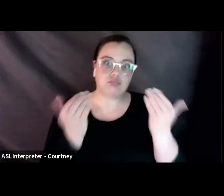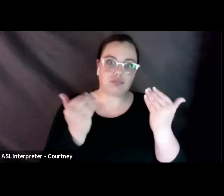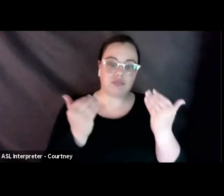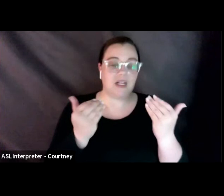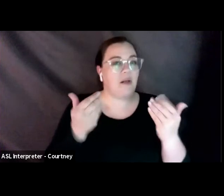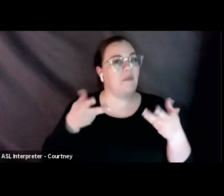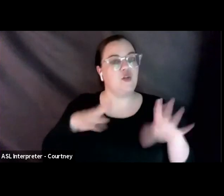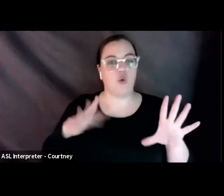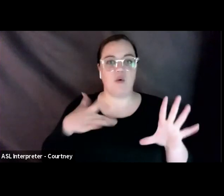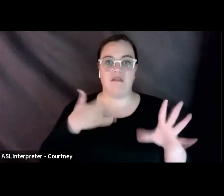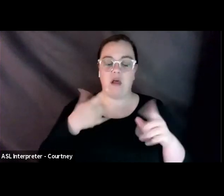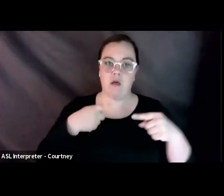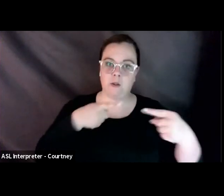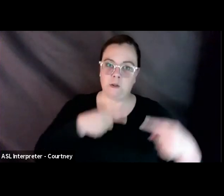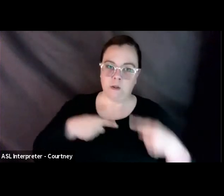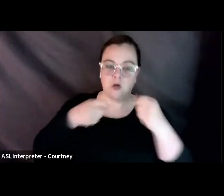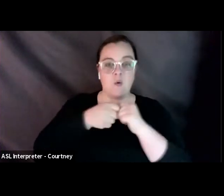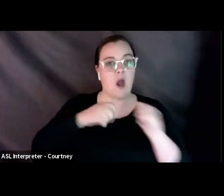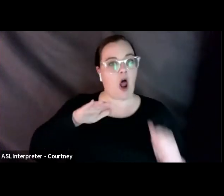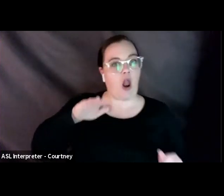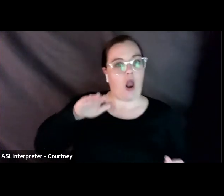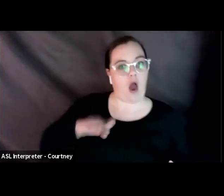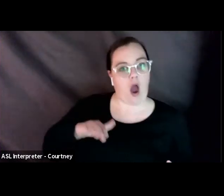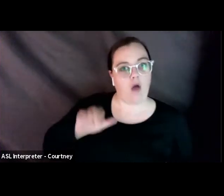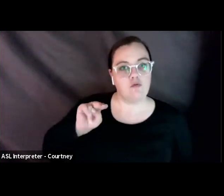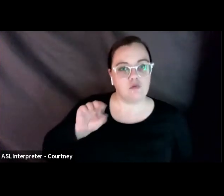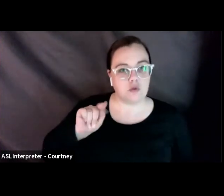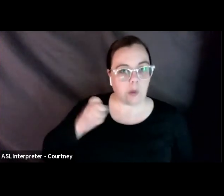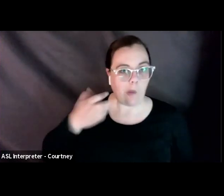you don't want to dig high. So we're going to go.